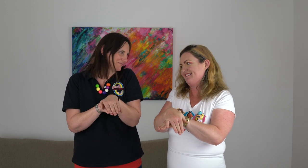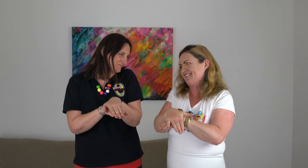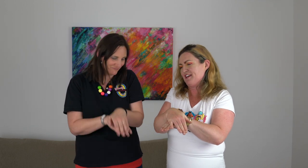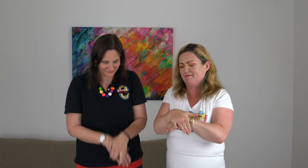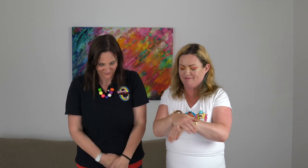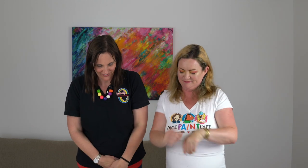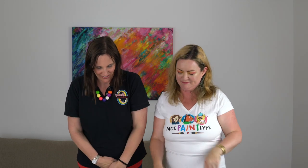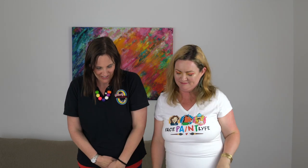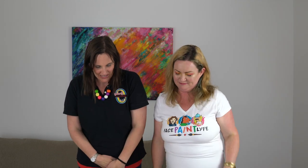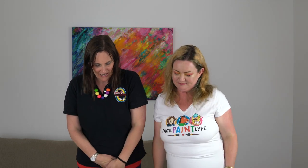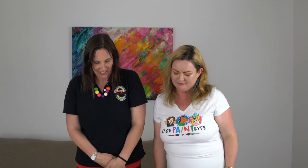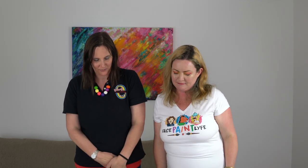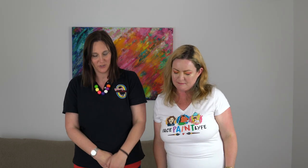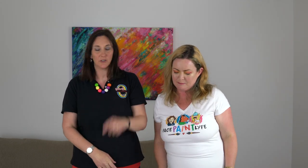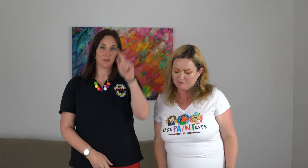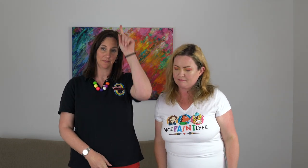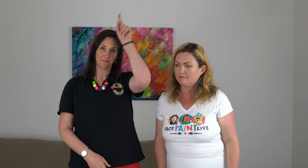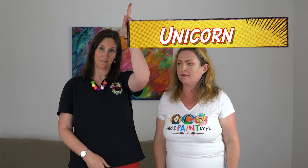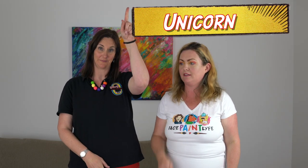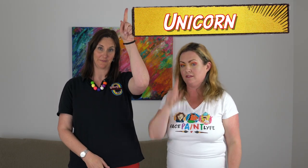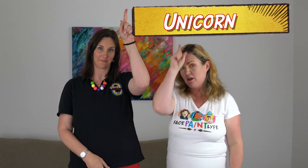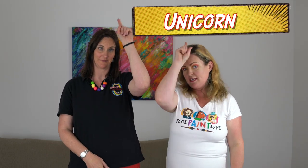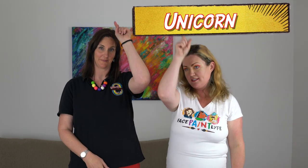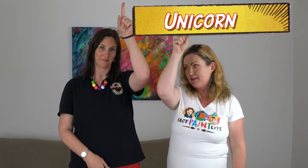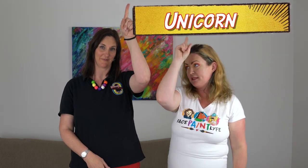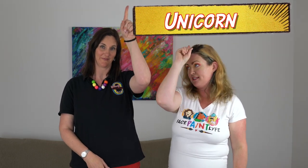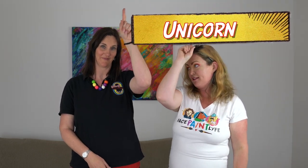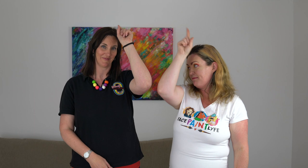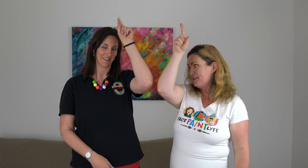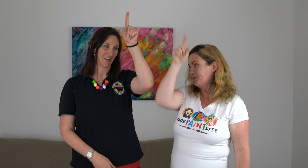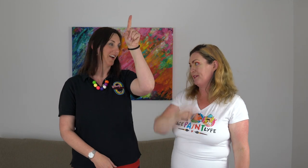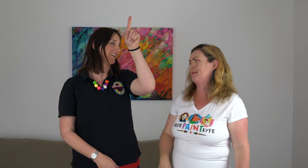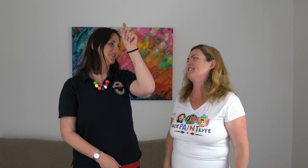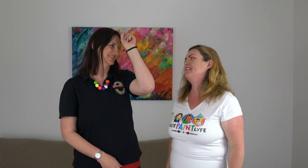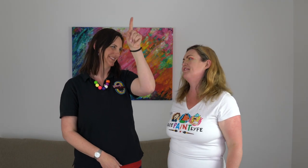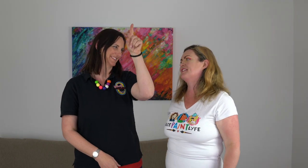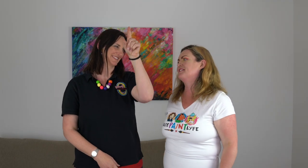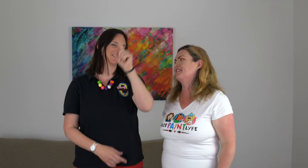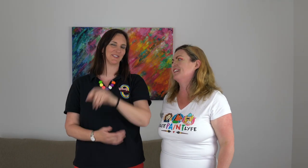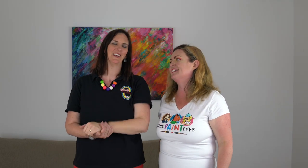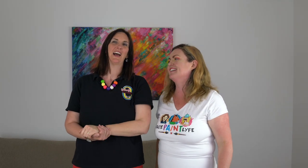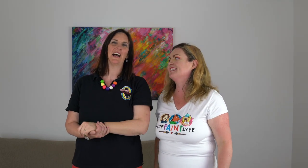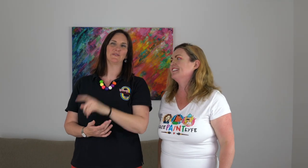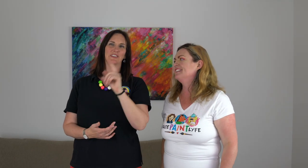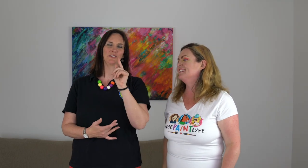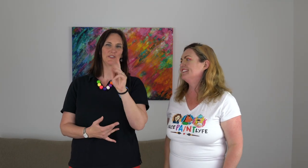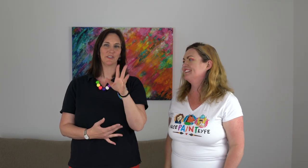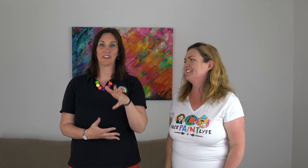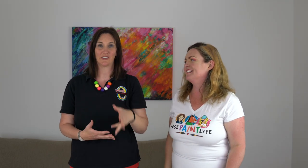Turtle. Yeah. Unicorn. Oh, yes, and please tell them the story because I love this story. Unicorn. Yeah. So, unicorn, I didn't know